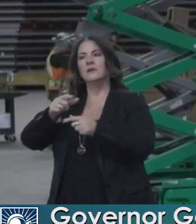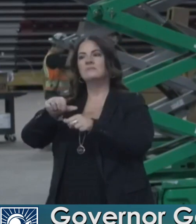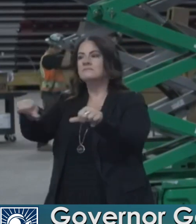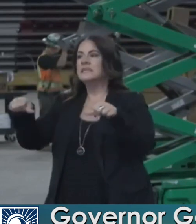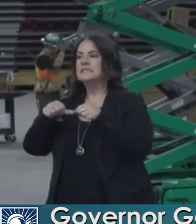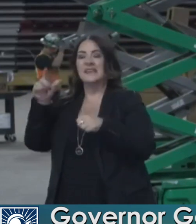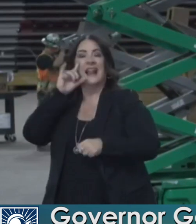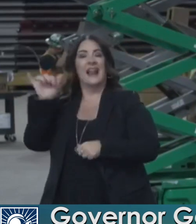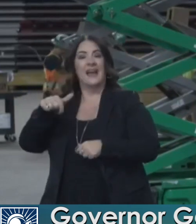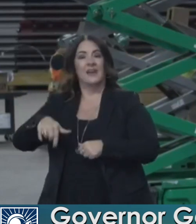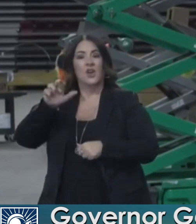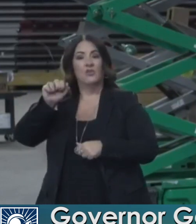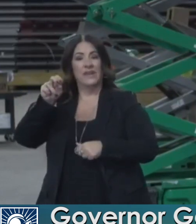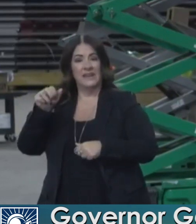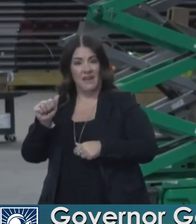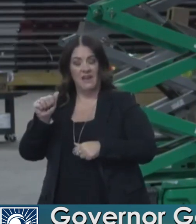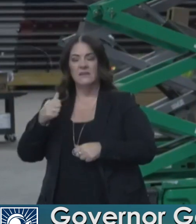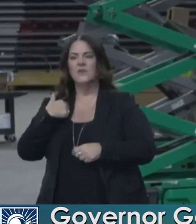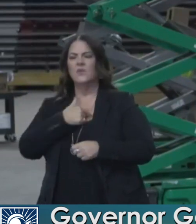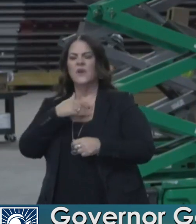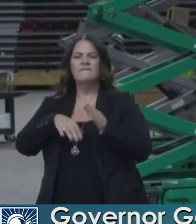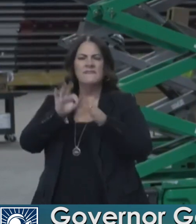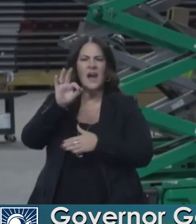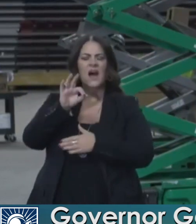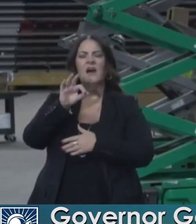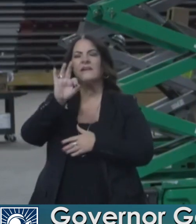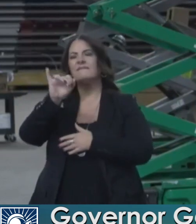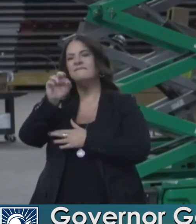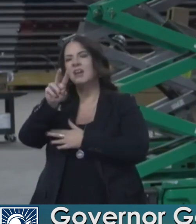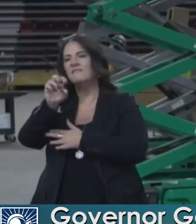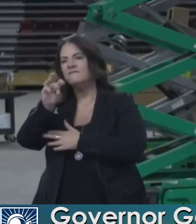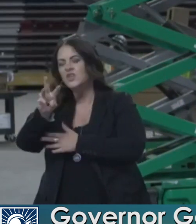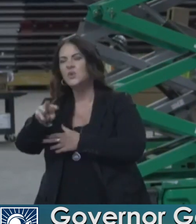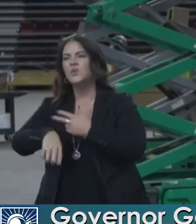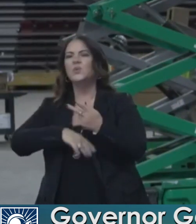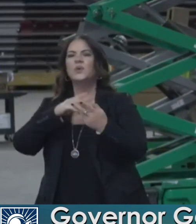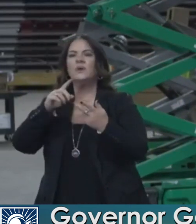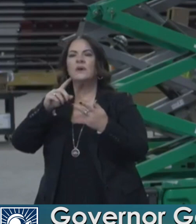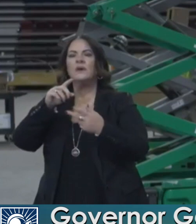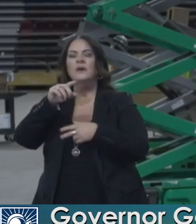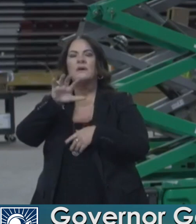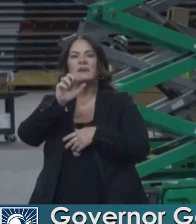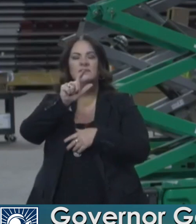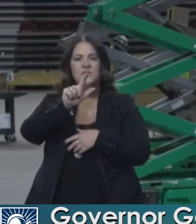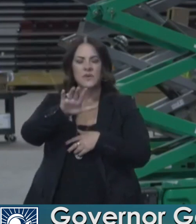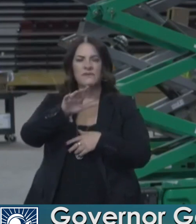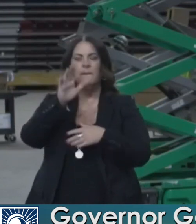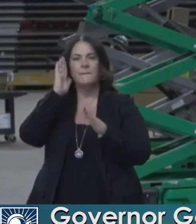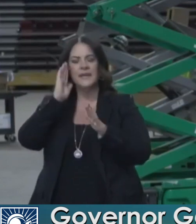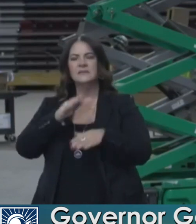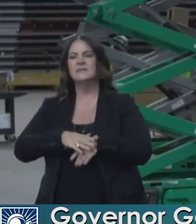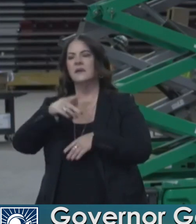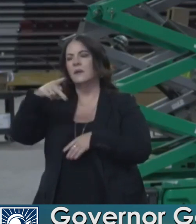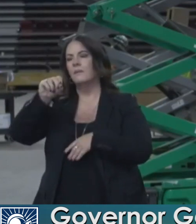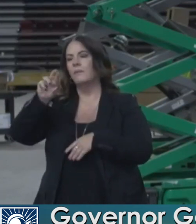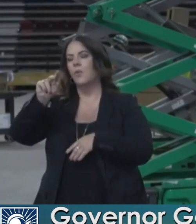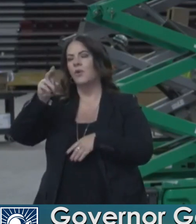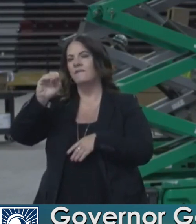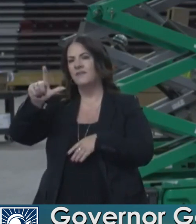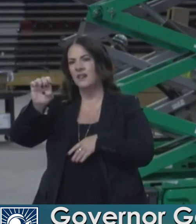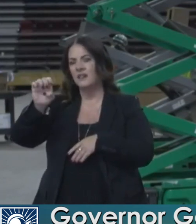we've identified Fairview Developmental Center, 520 beds. We've identified Porterville Developmental